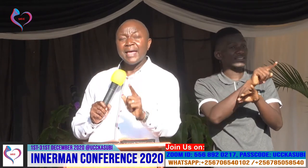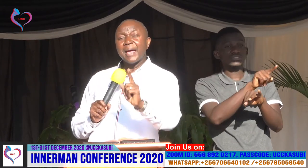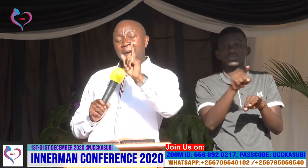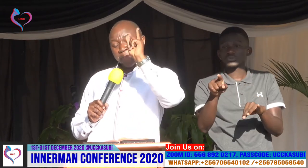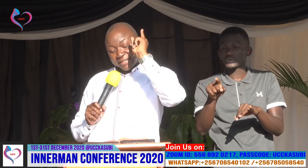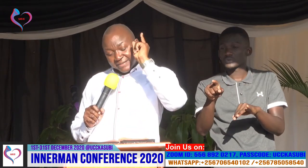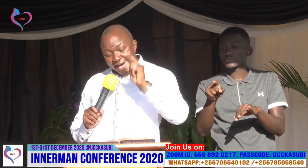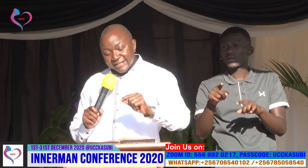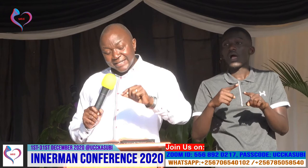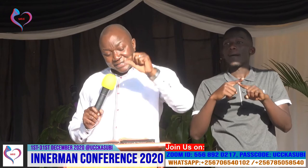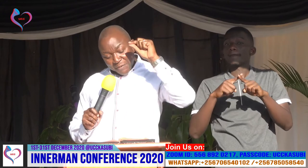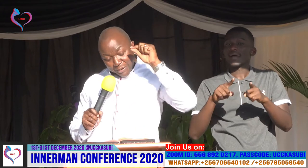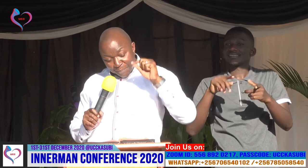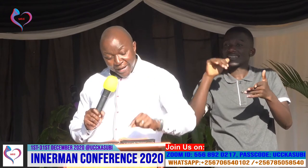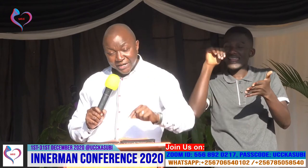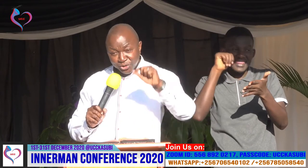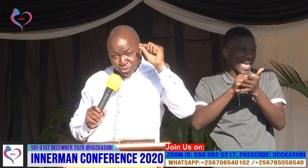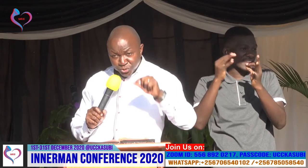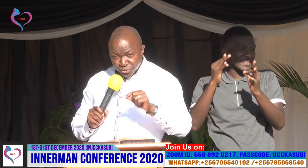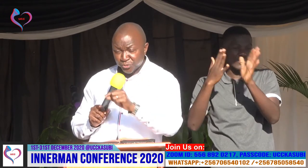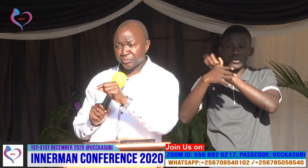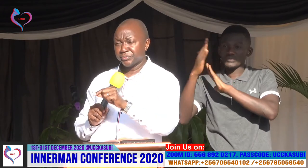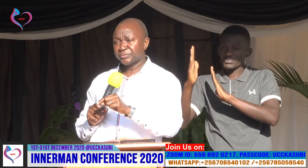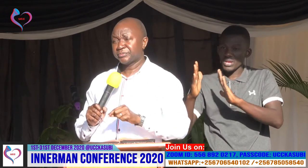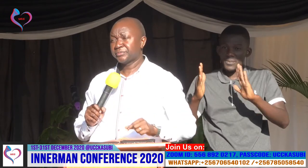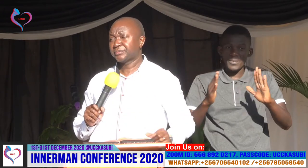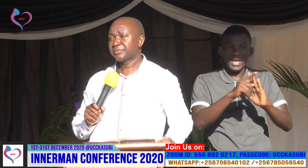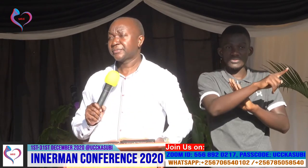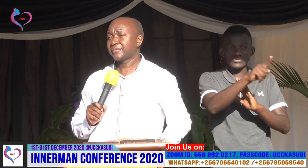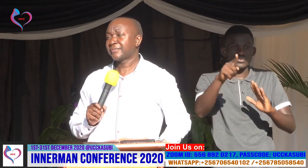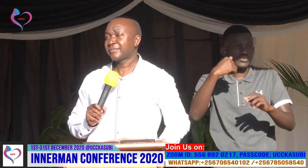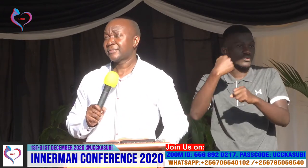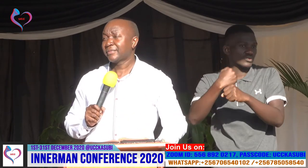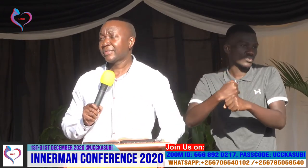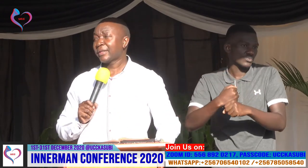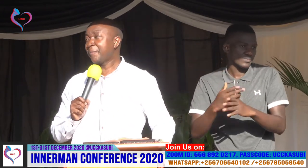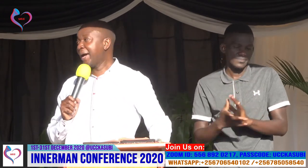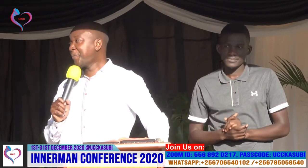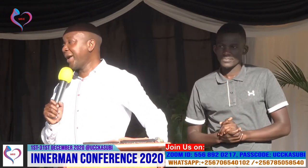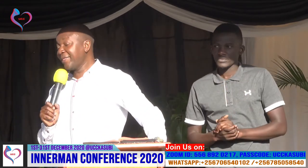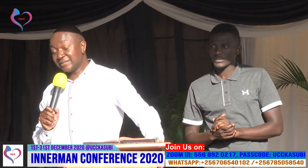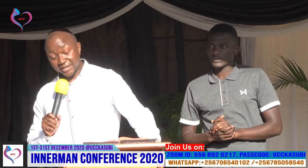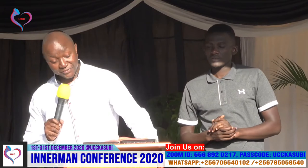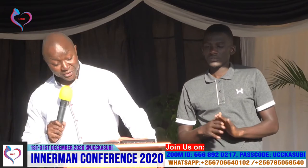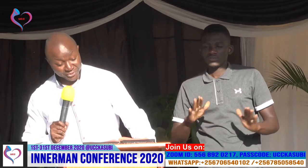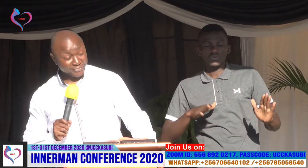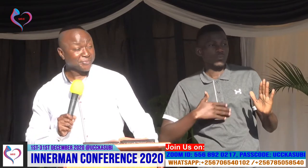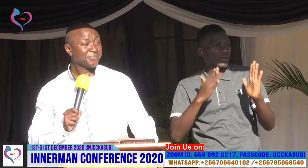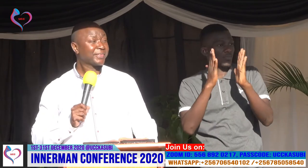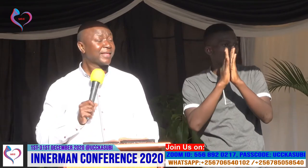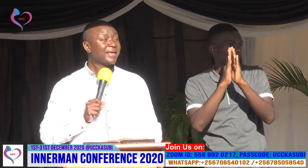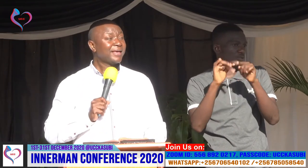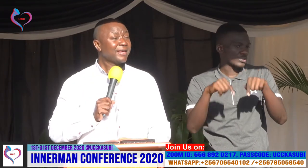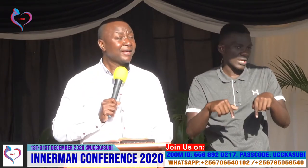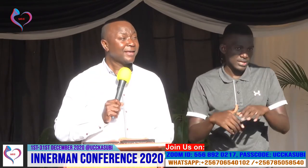kigenda kubuuzibwa. But that that he prepared you to do. Na yecho kye yakutegekera okola. My prayer this afternoon.